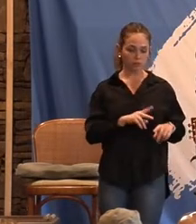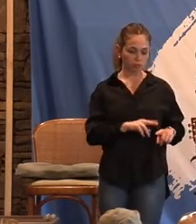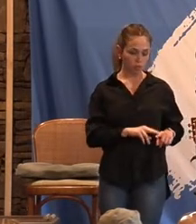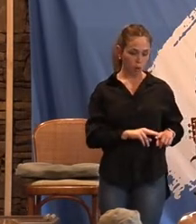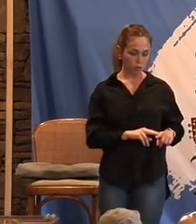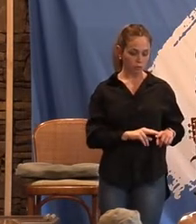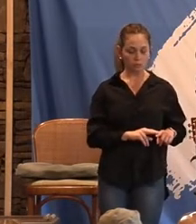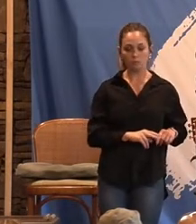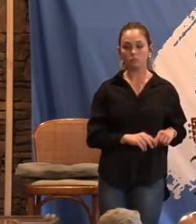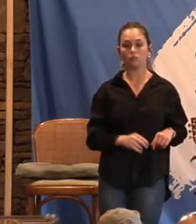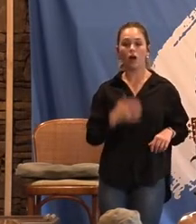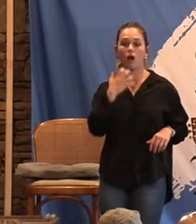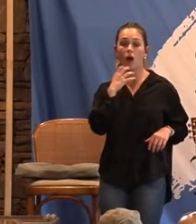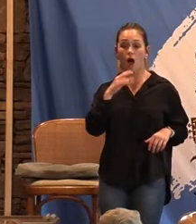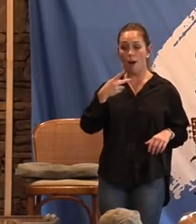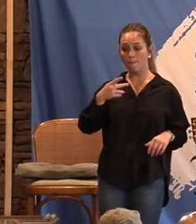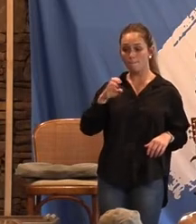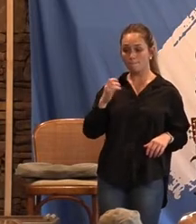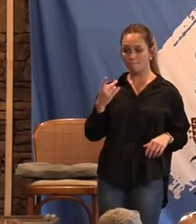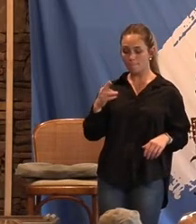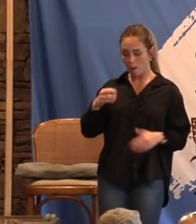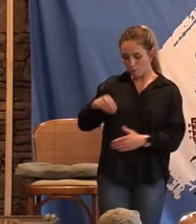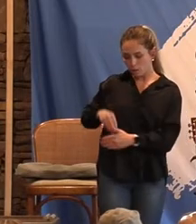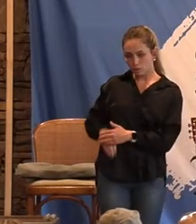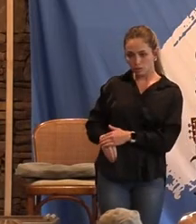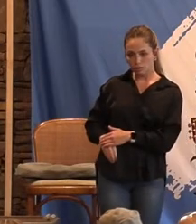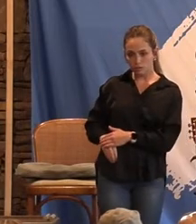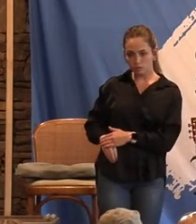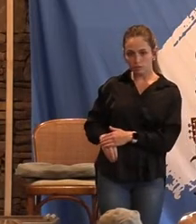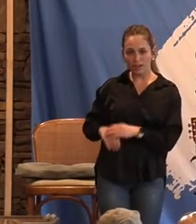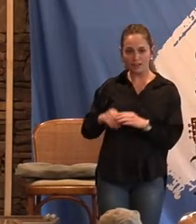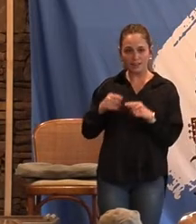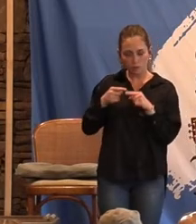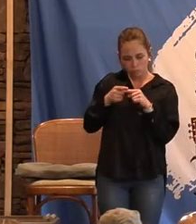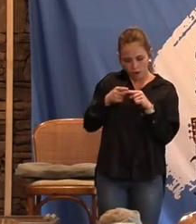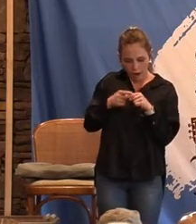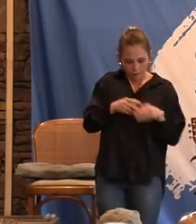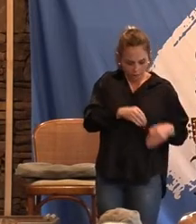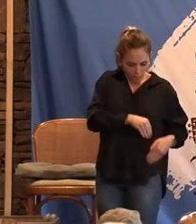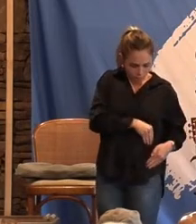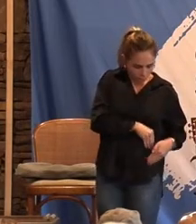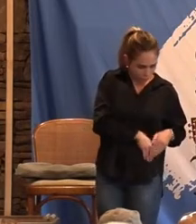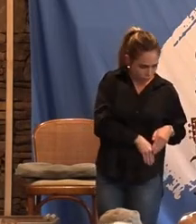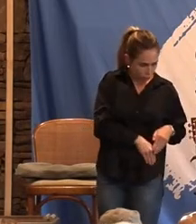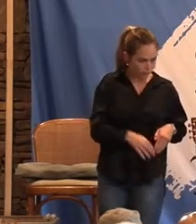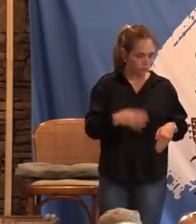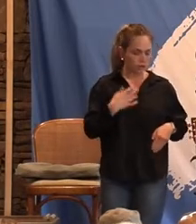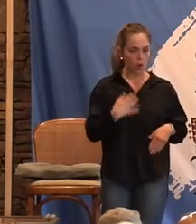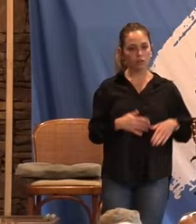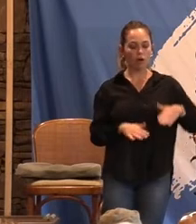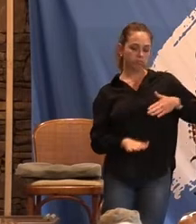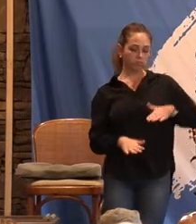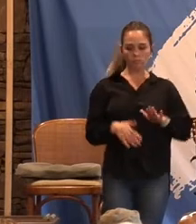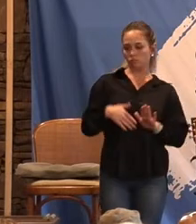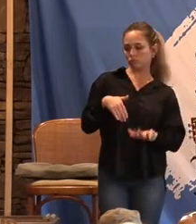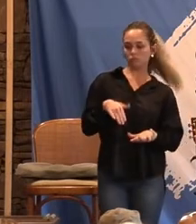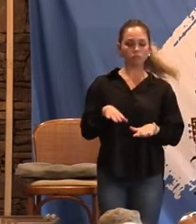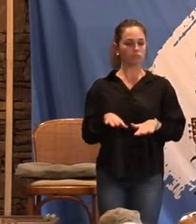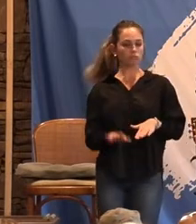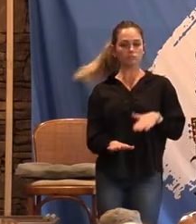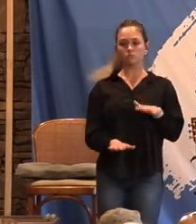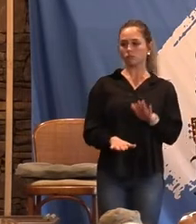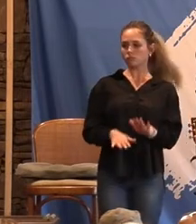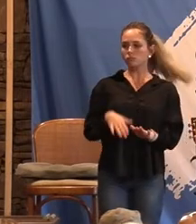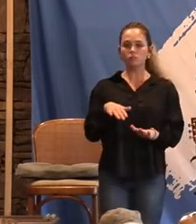hot pepper, and a little small incision knife. And Miss Nana went straight. Miss Nana